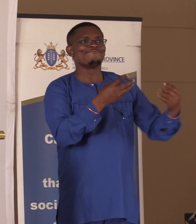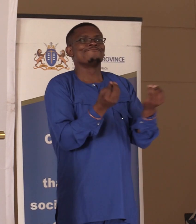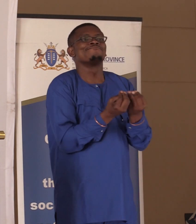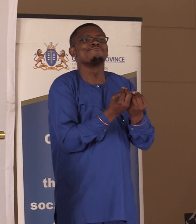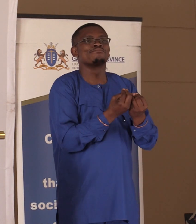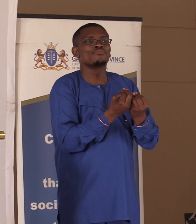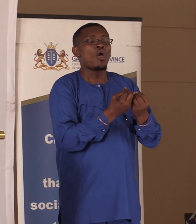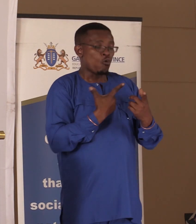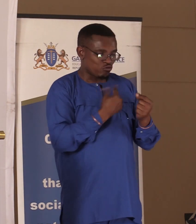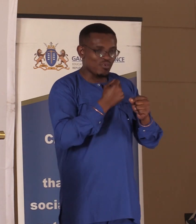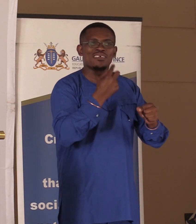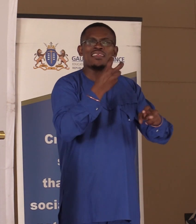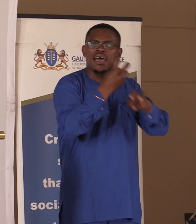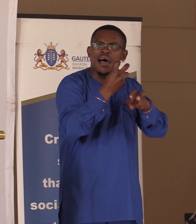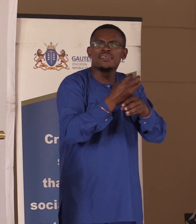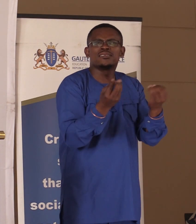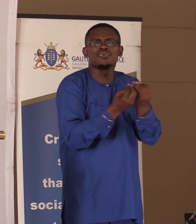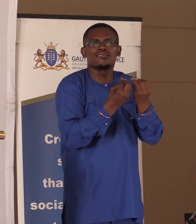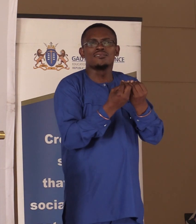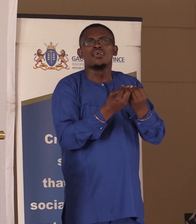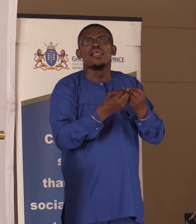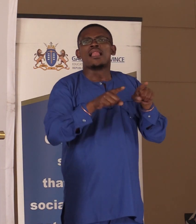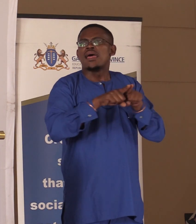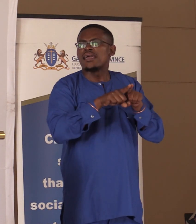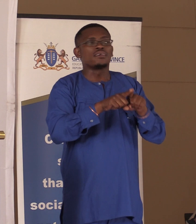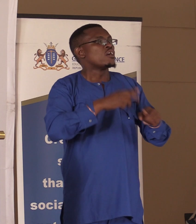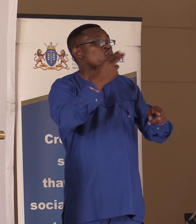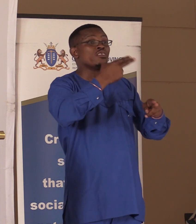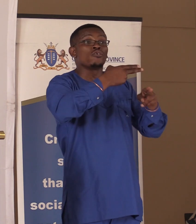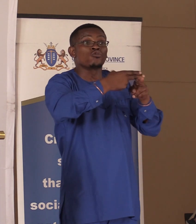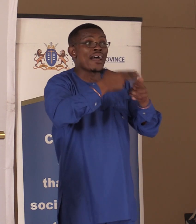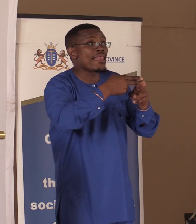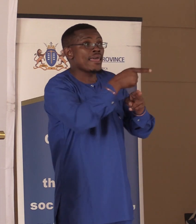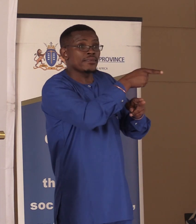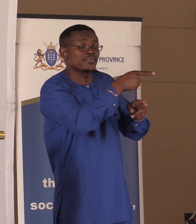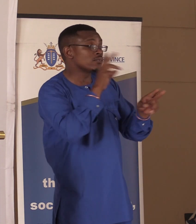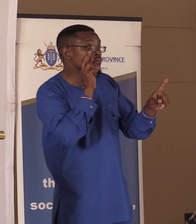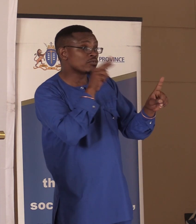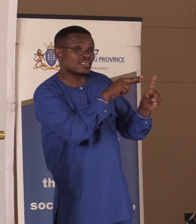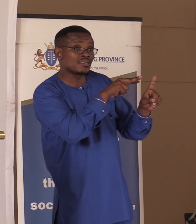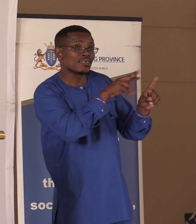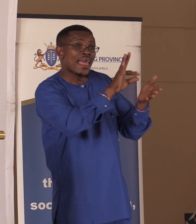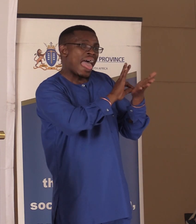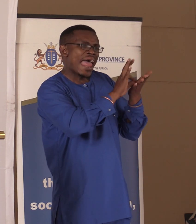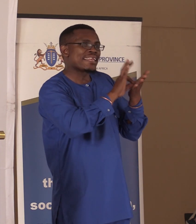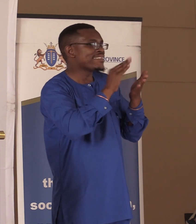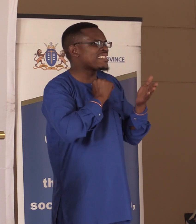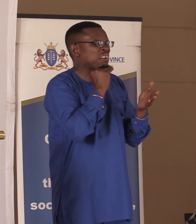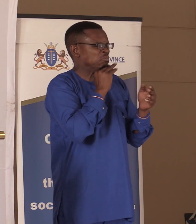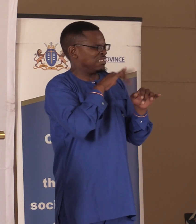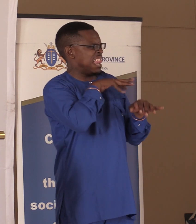with just even being irritated with your toilet that it's not clean enough. Girls, I went to your toilet. I was like,